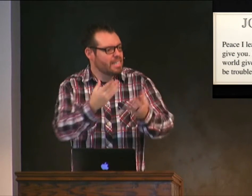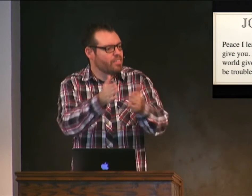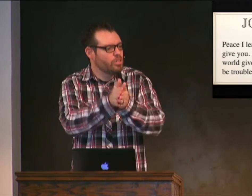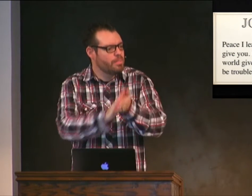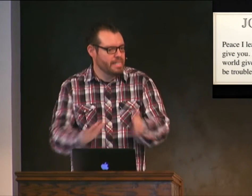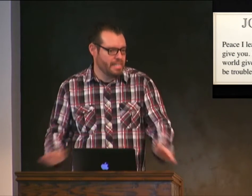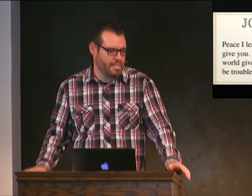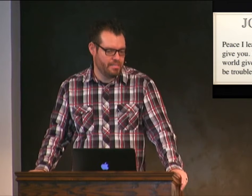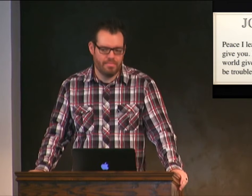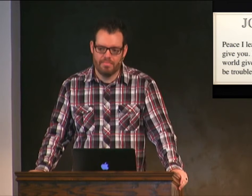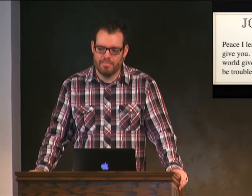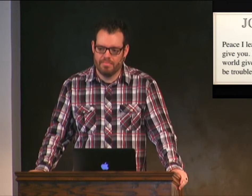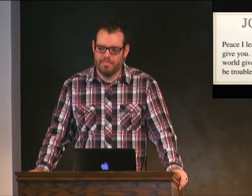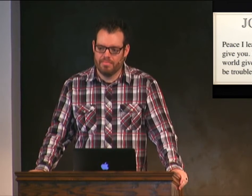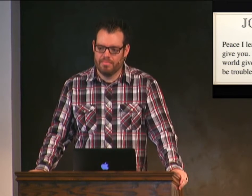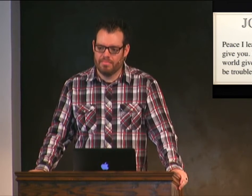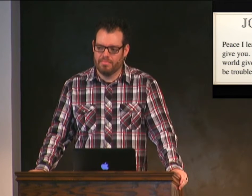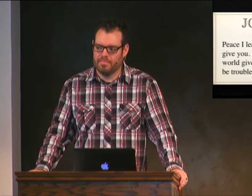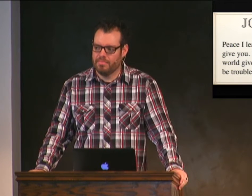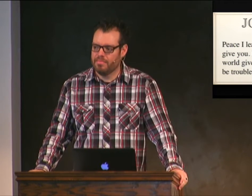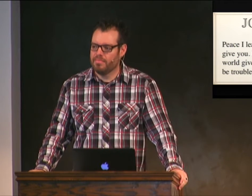He has given you peace